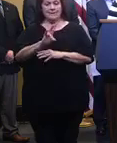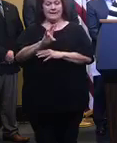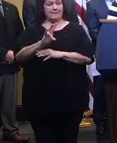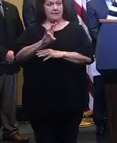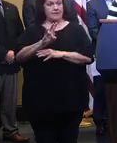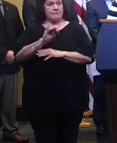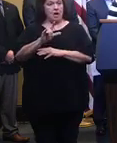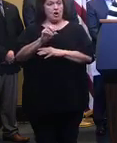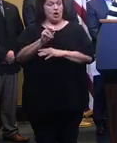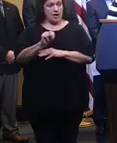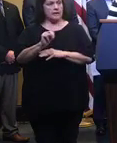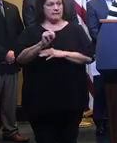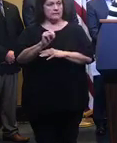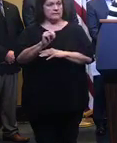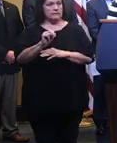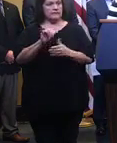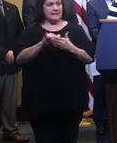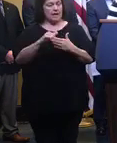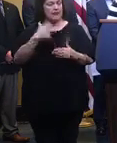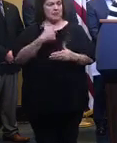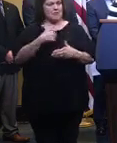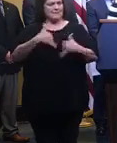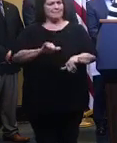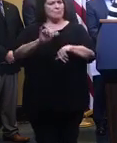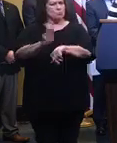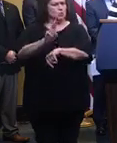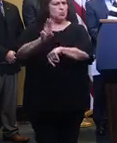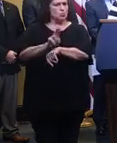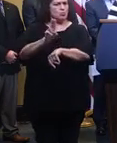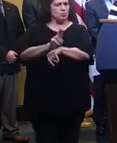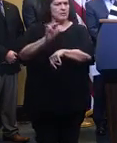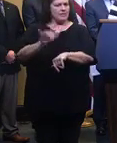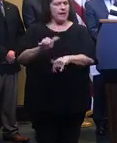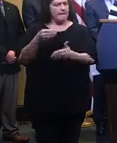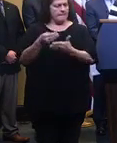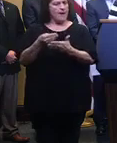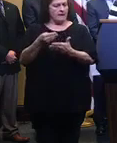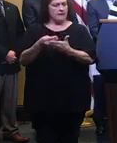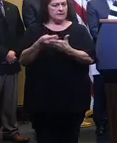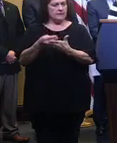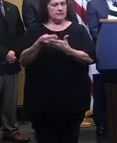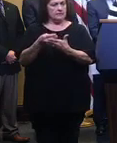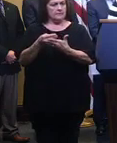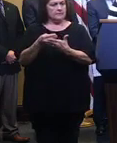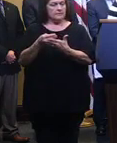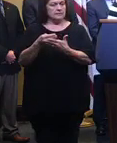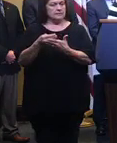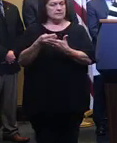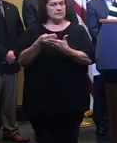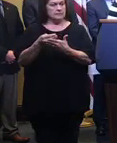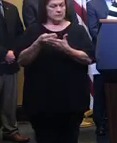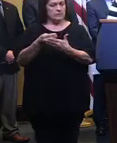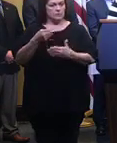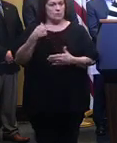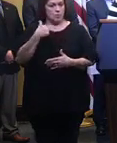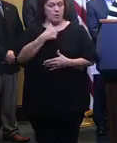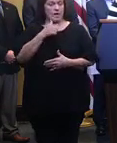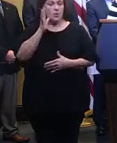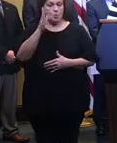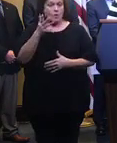recurring that we are working on right now that are tied to ballot initiatives that we will see this